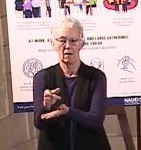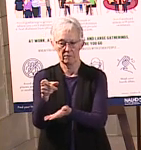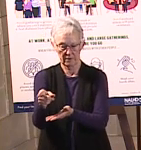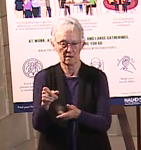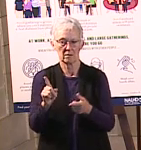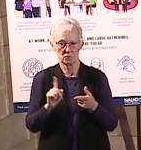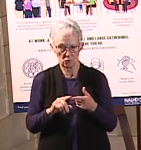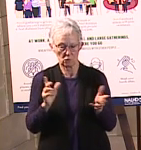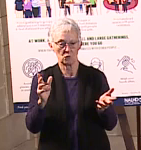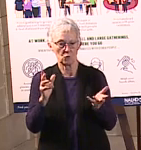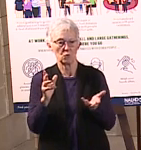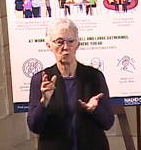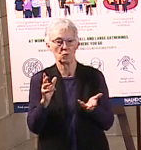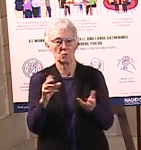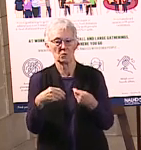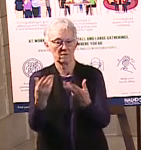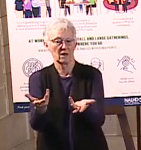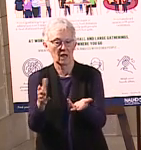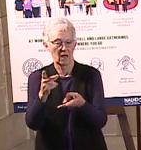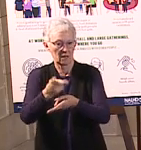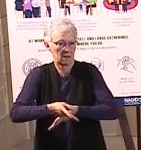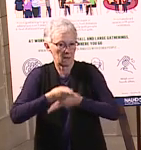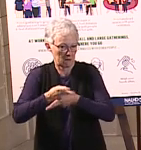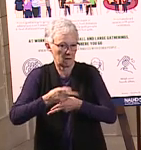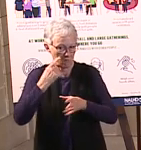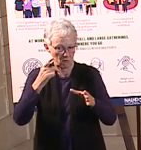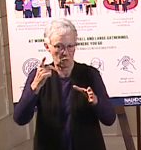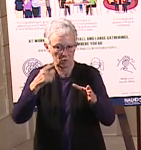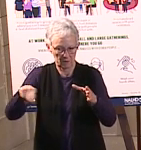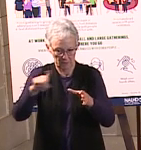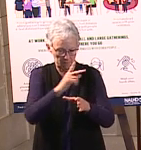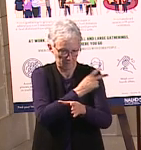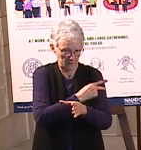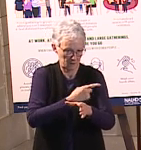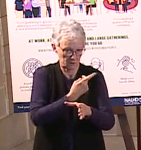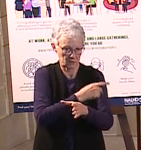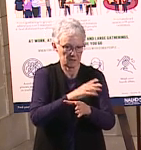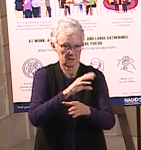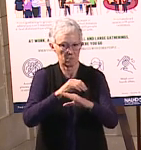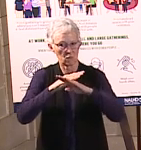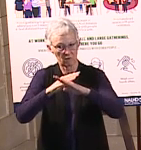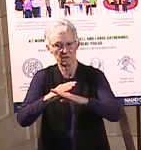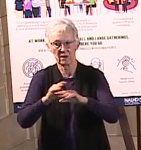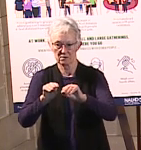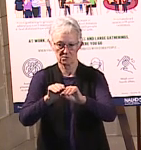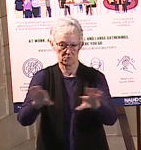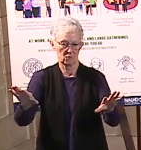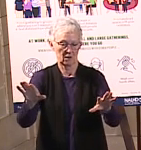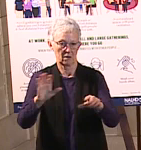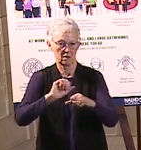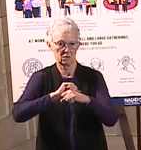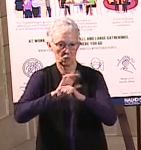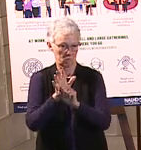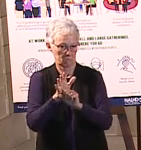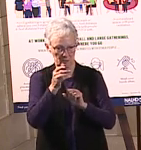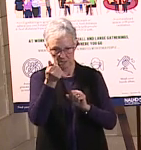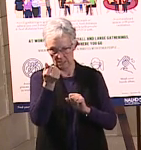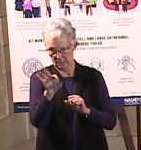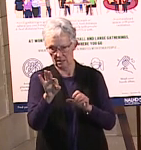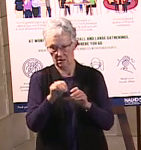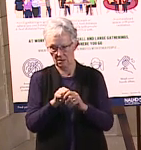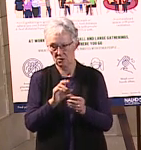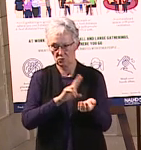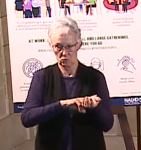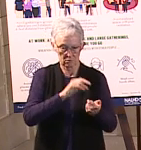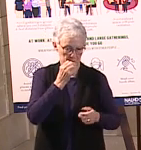facilitate and mitigate the impacts of COVID-19 on our long-term care residents. We would like